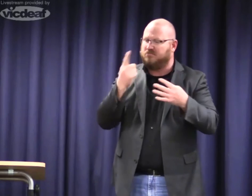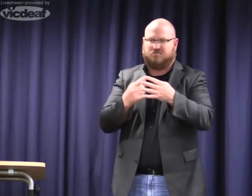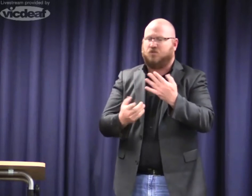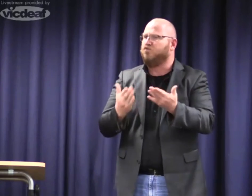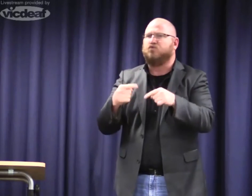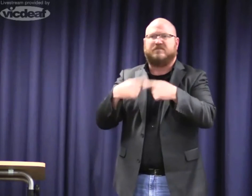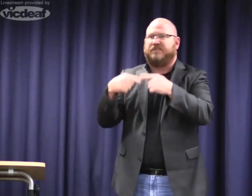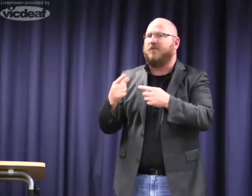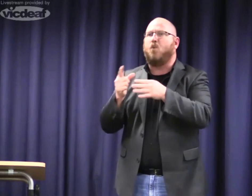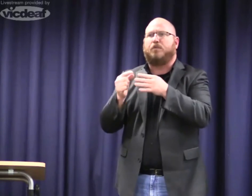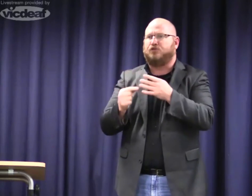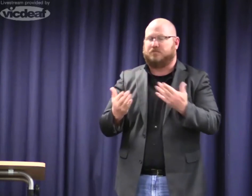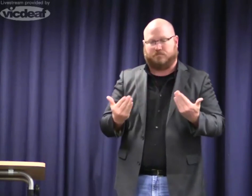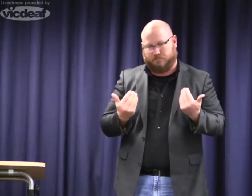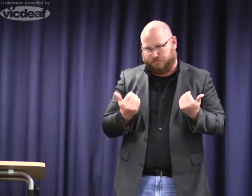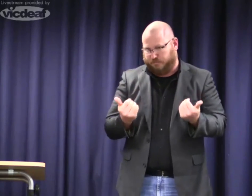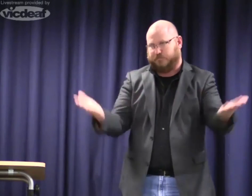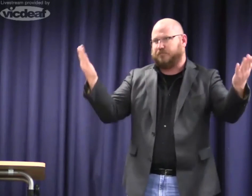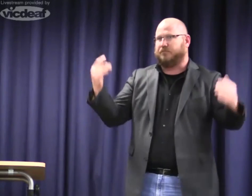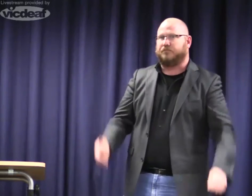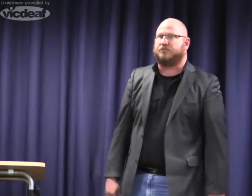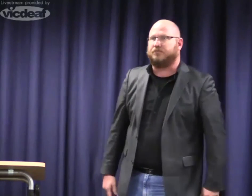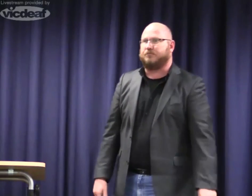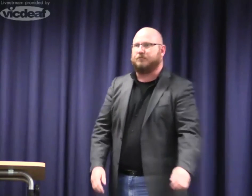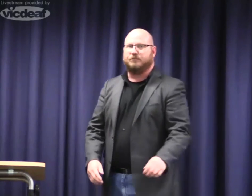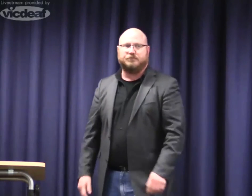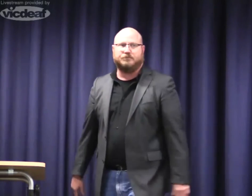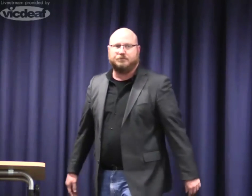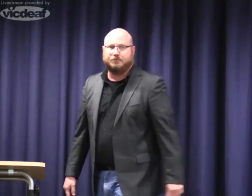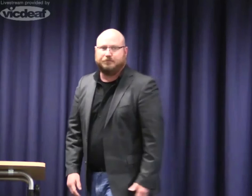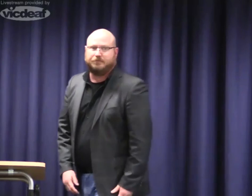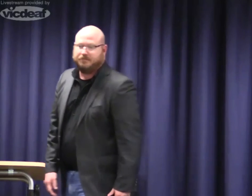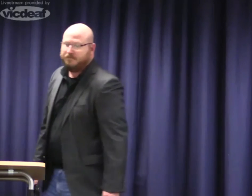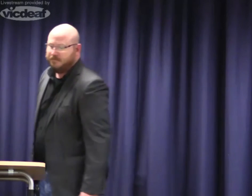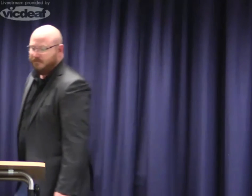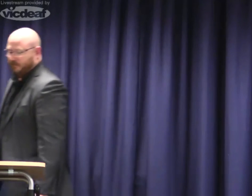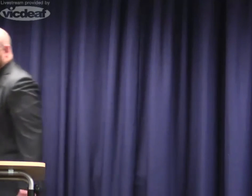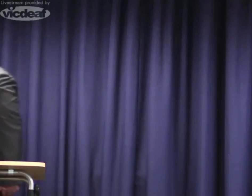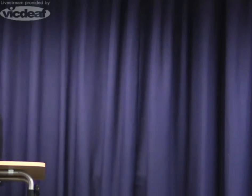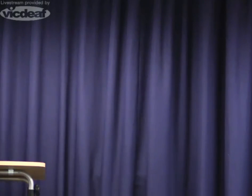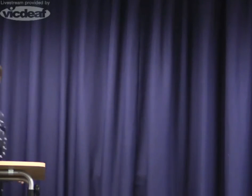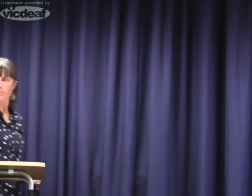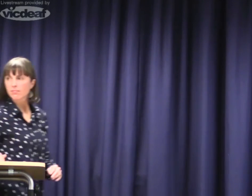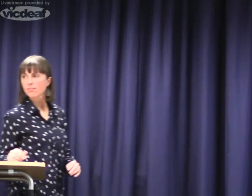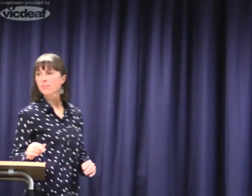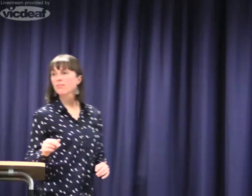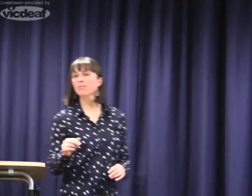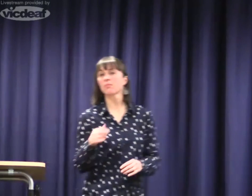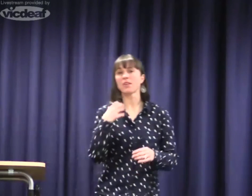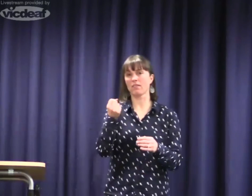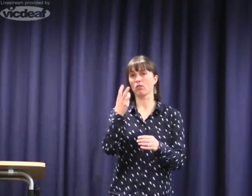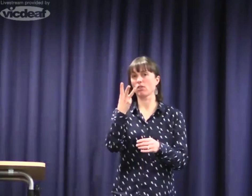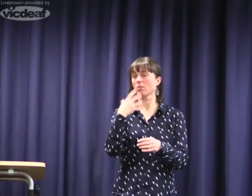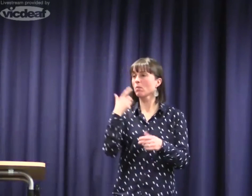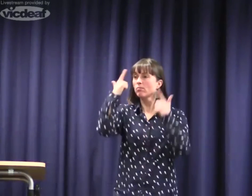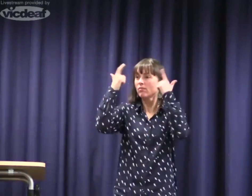As for the letters or the templates, there are many different options on how we can move forward with that. And I'm happy to